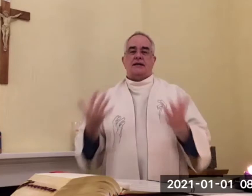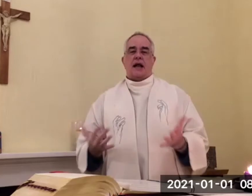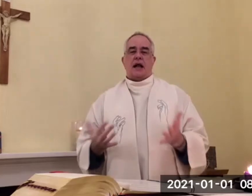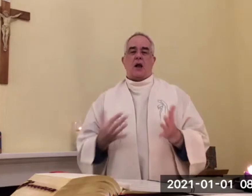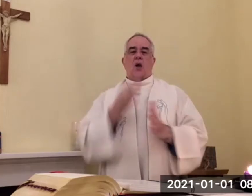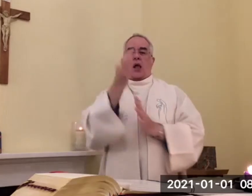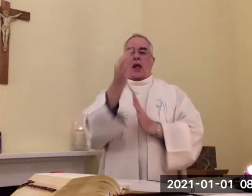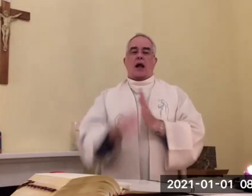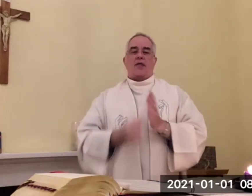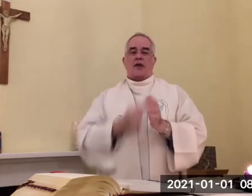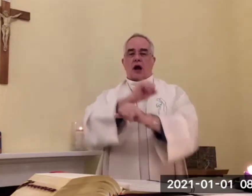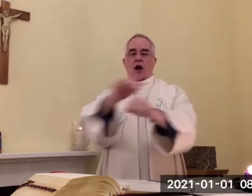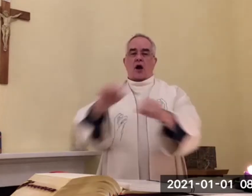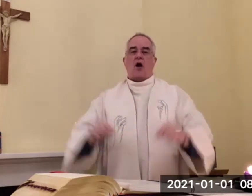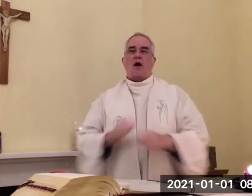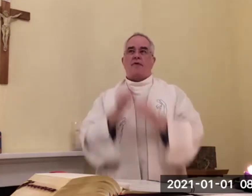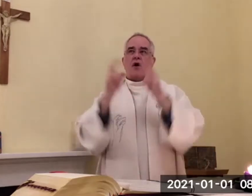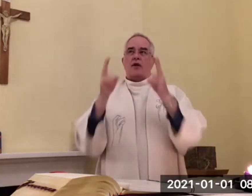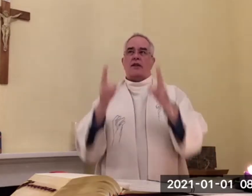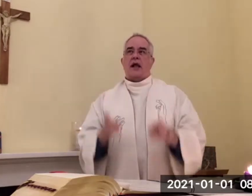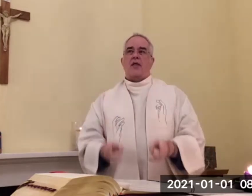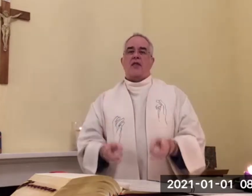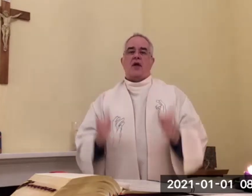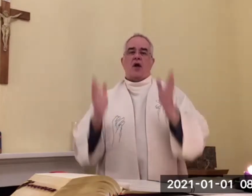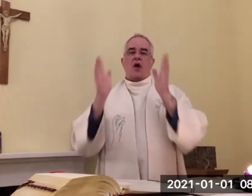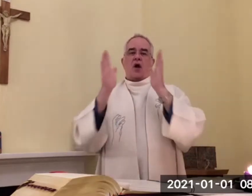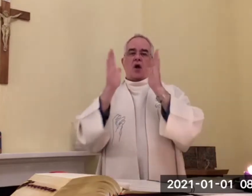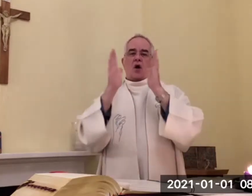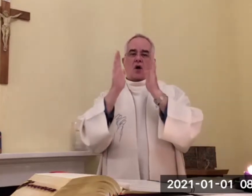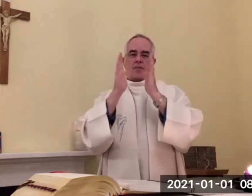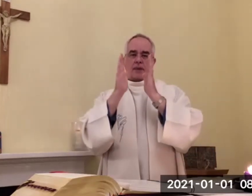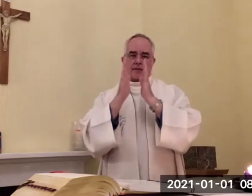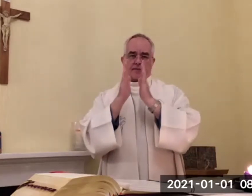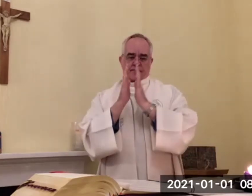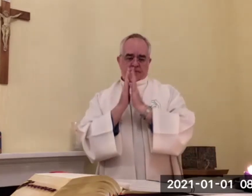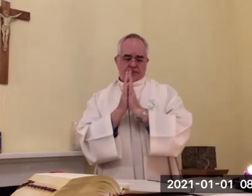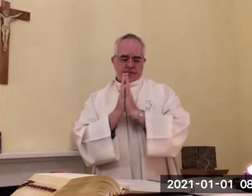now, at the hour of our death. Amen.